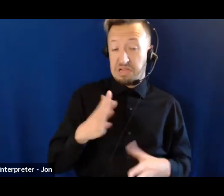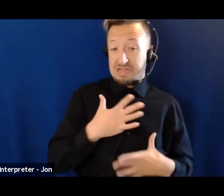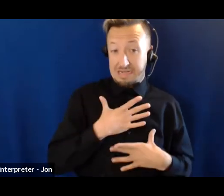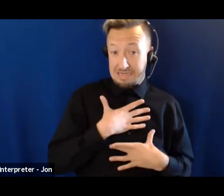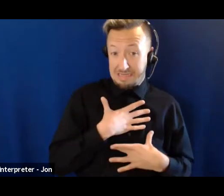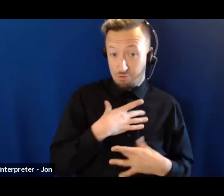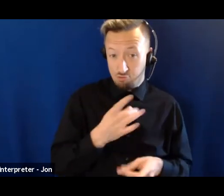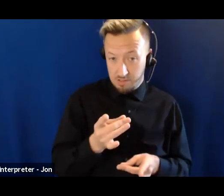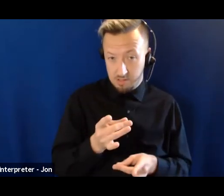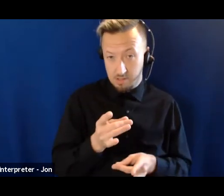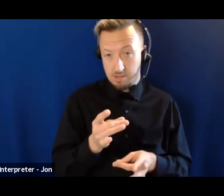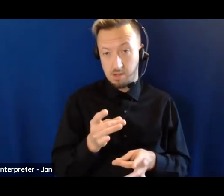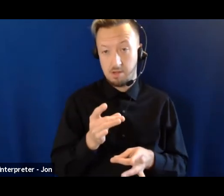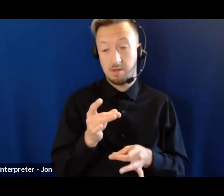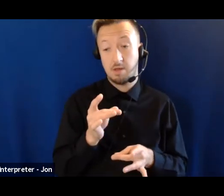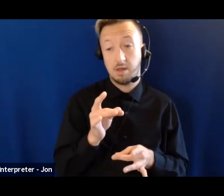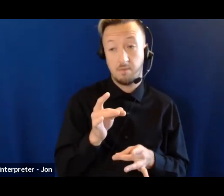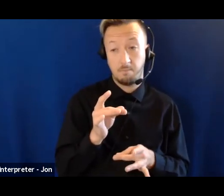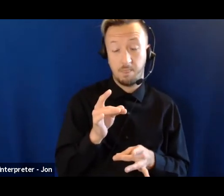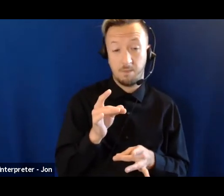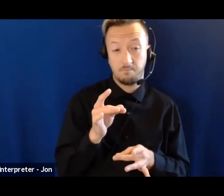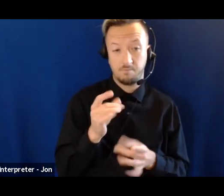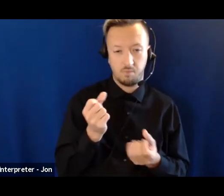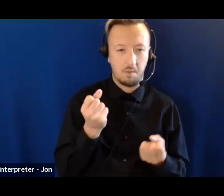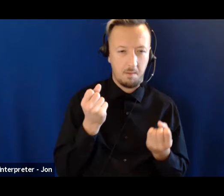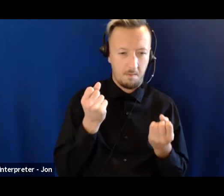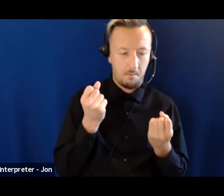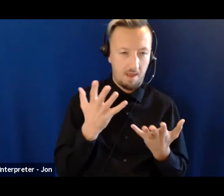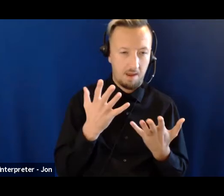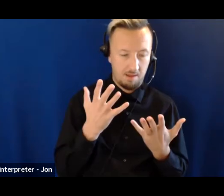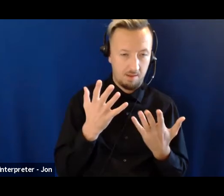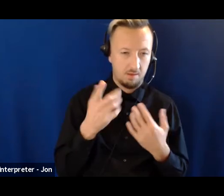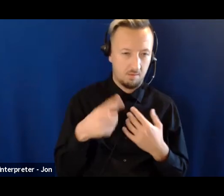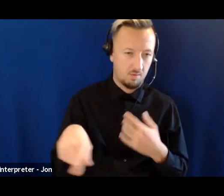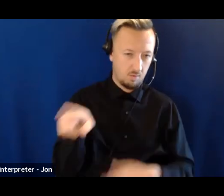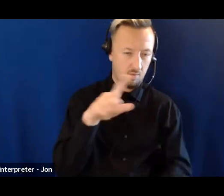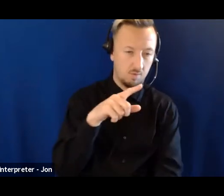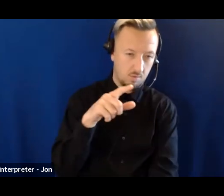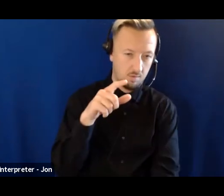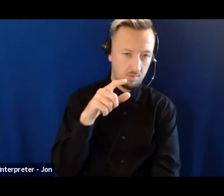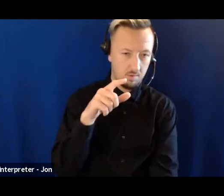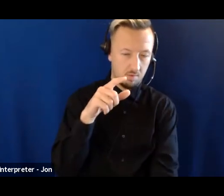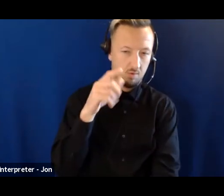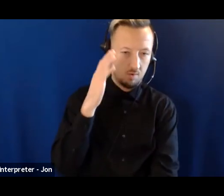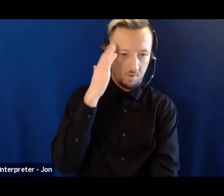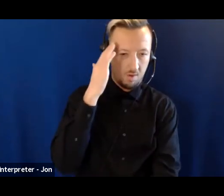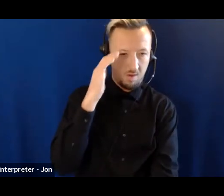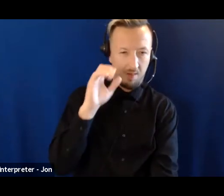interesting that I'm sure a lot of you are dealing with the spill revisions or updates